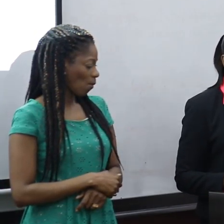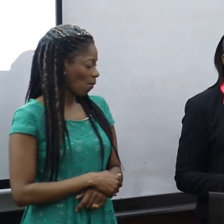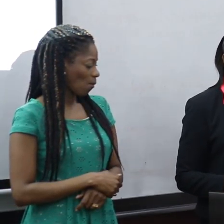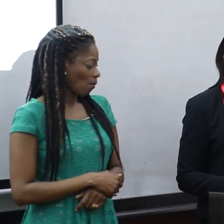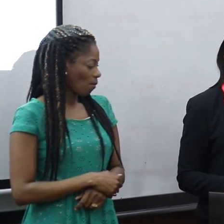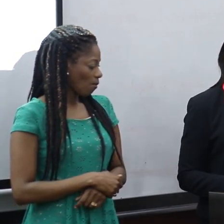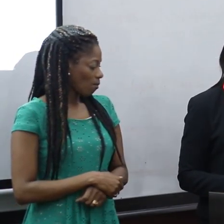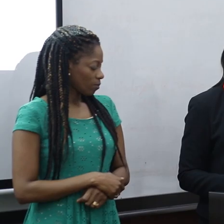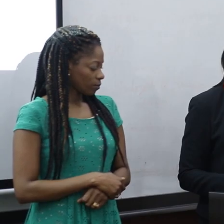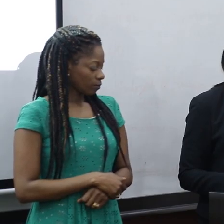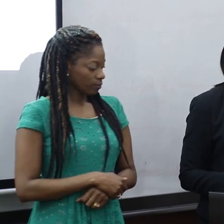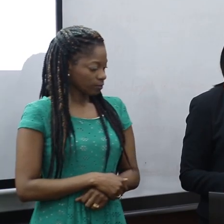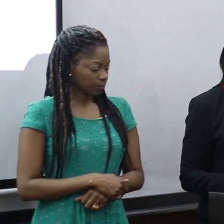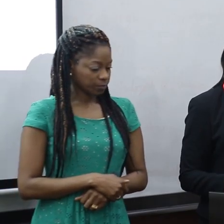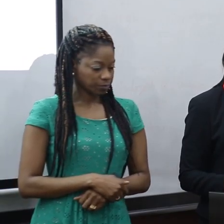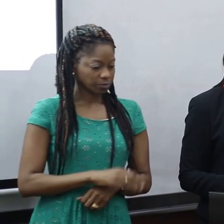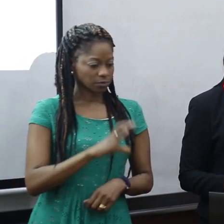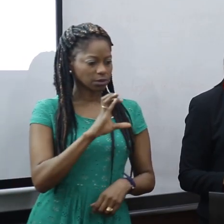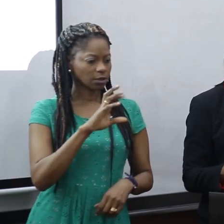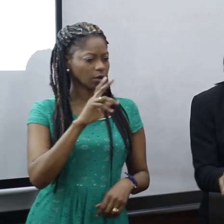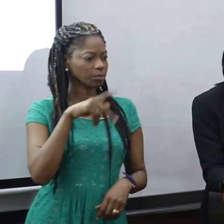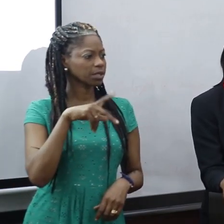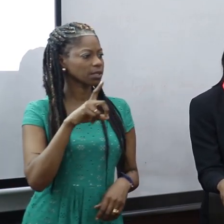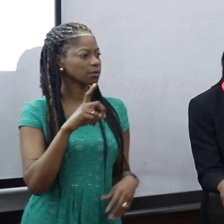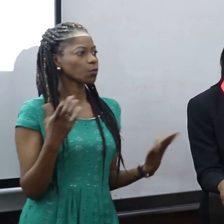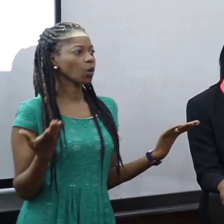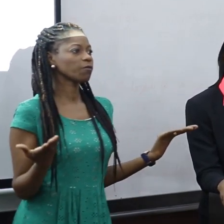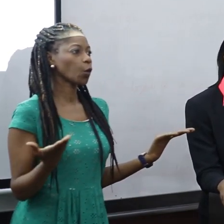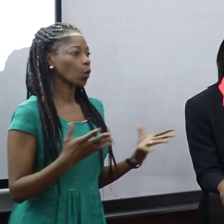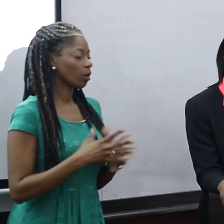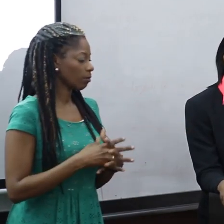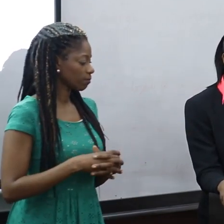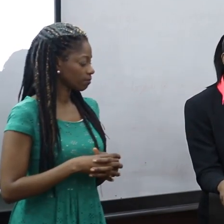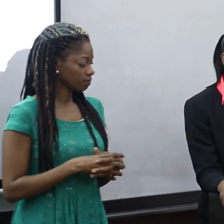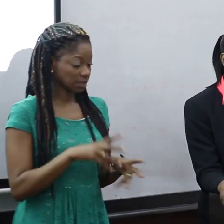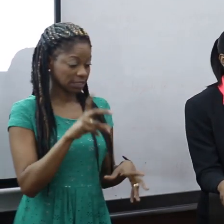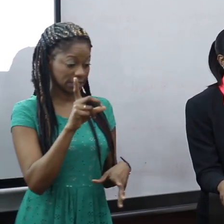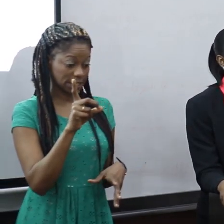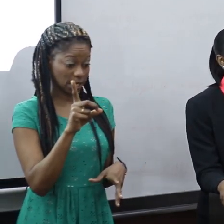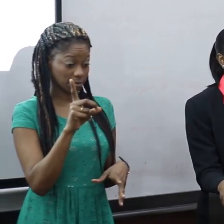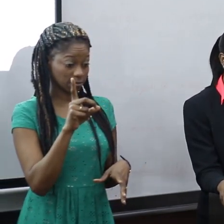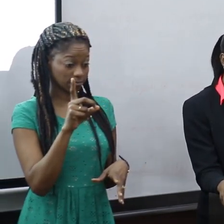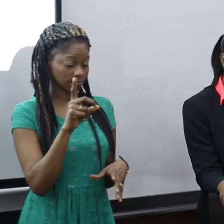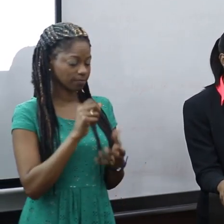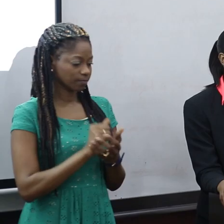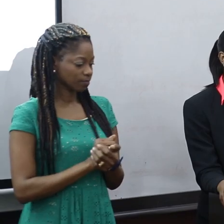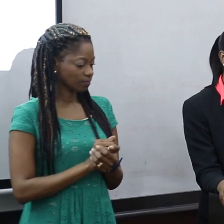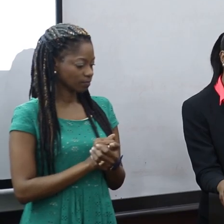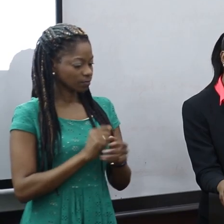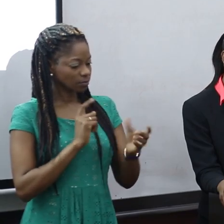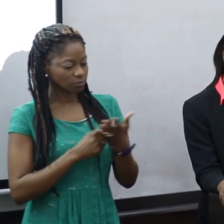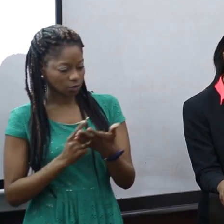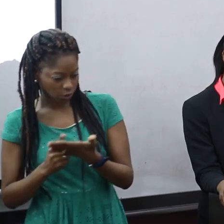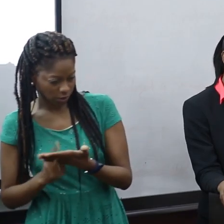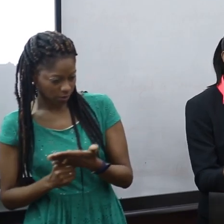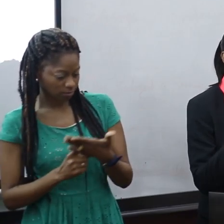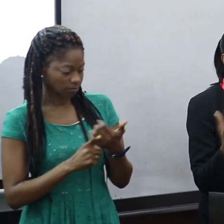The philosophical thrust of the CRPD with respect to disability issues may be regarded as inherently